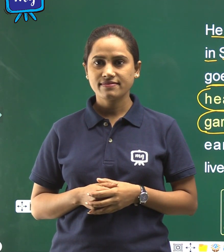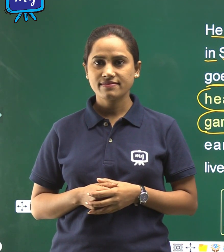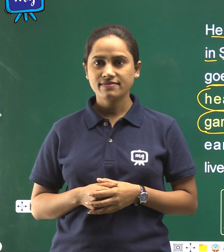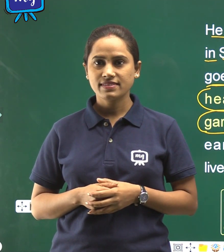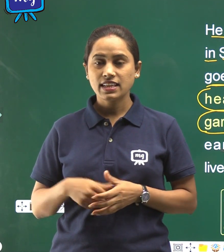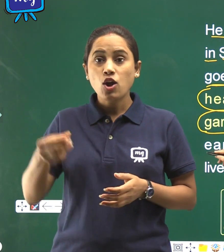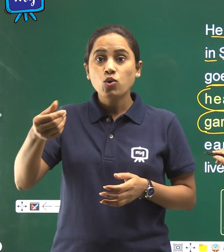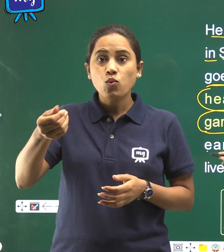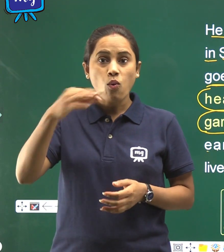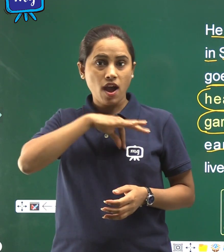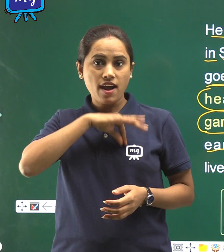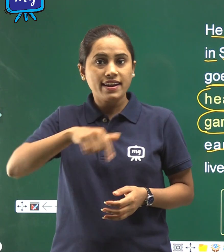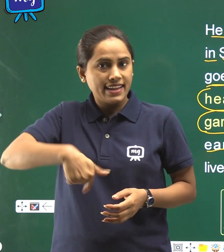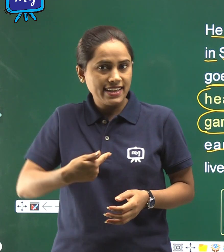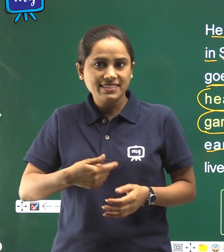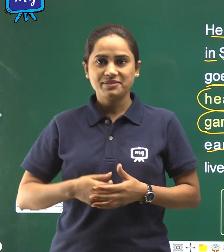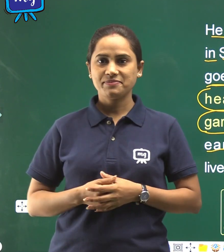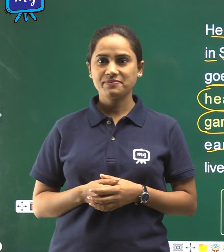to earn his